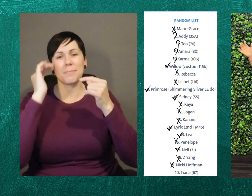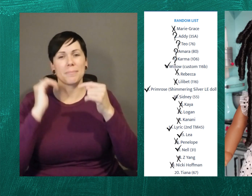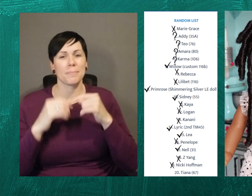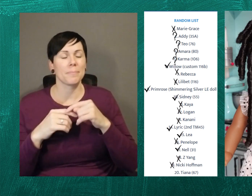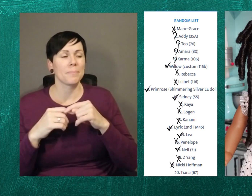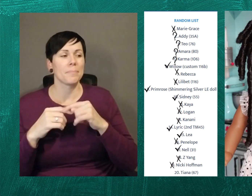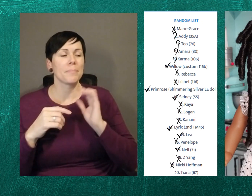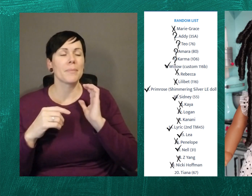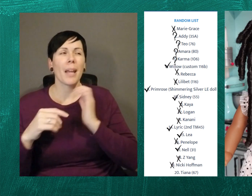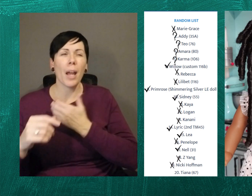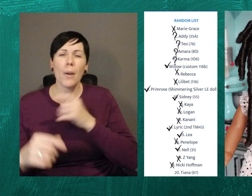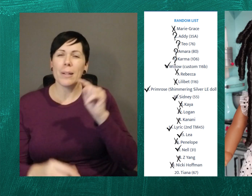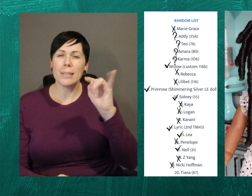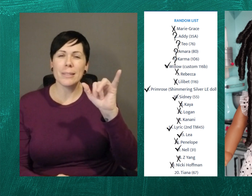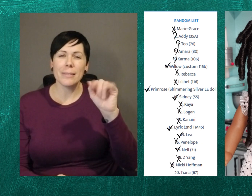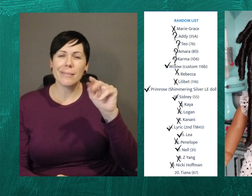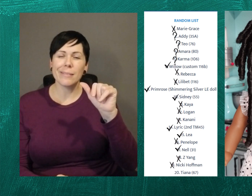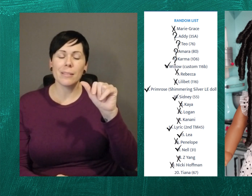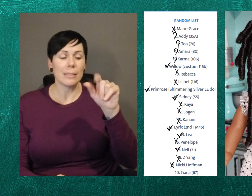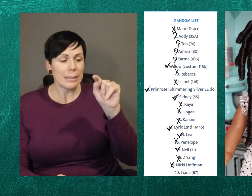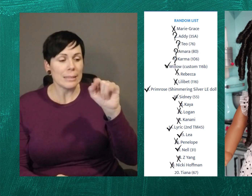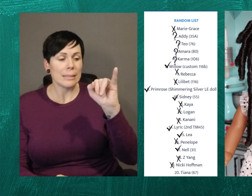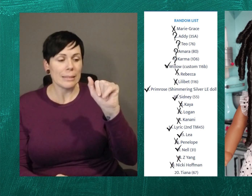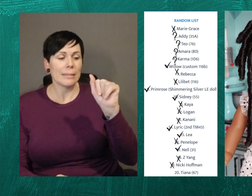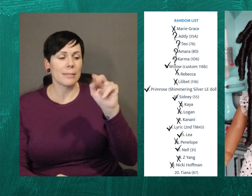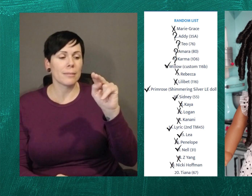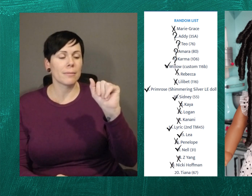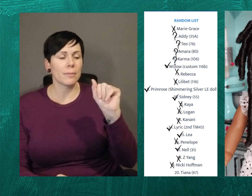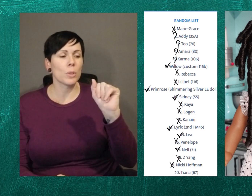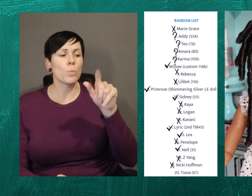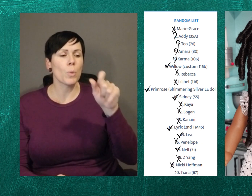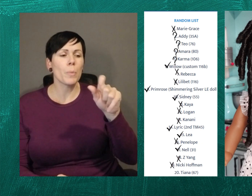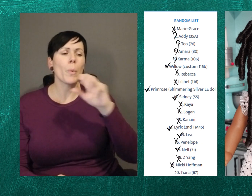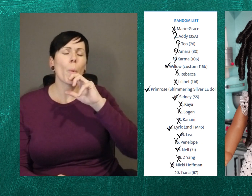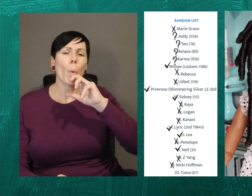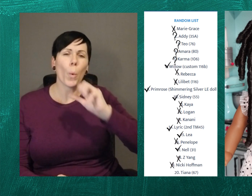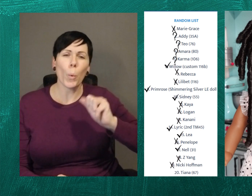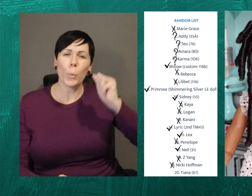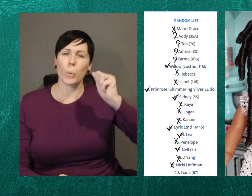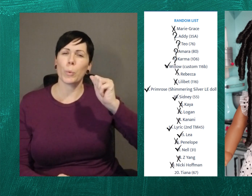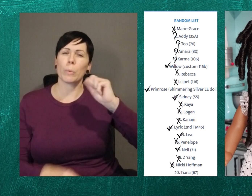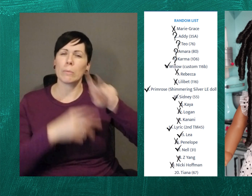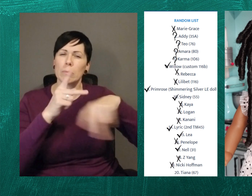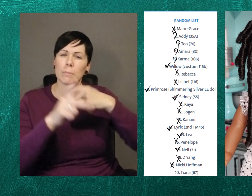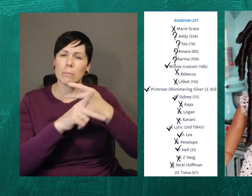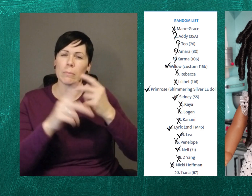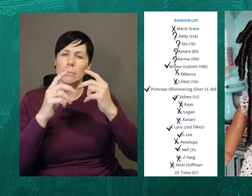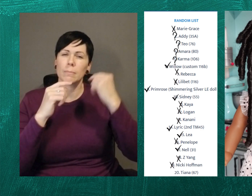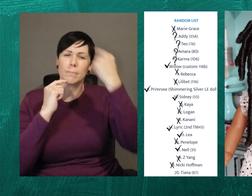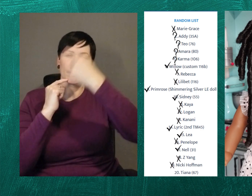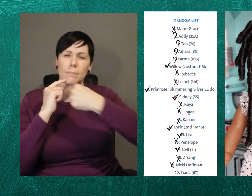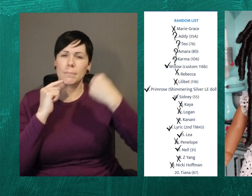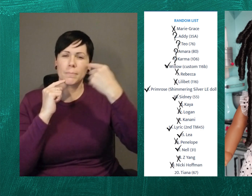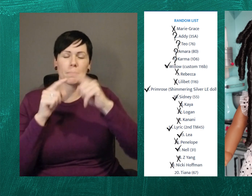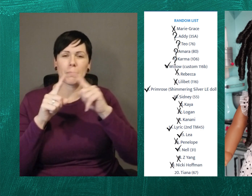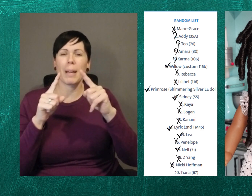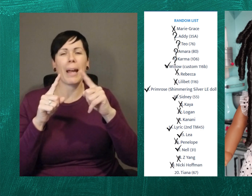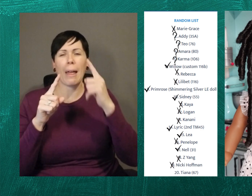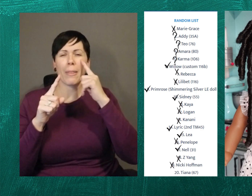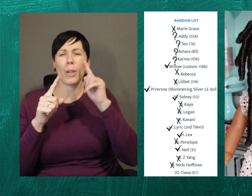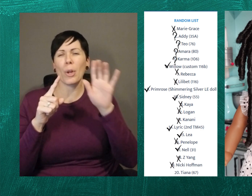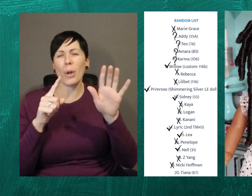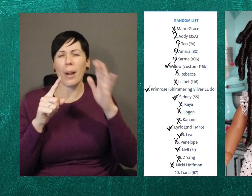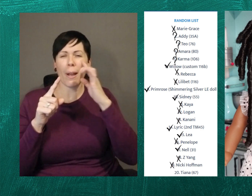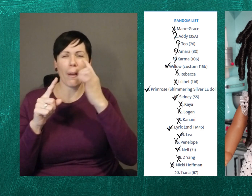Tiana was supposed to be an older version, but I think that she still has kind of deep set and narrow